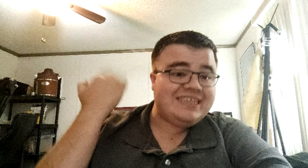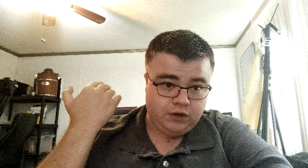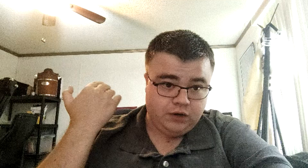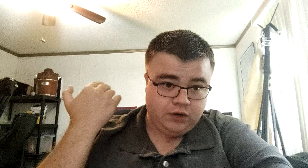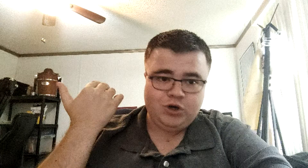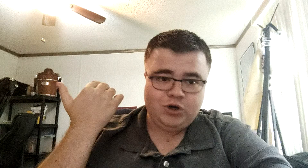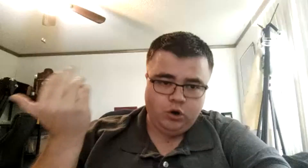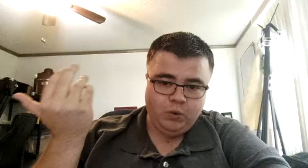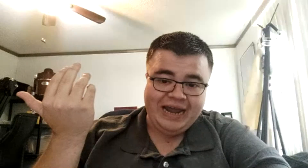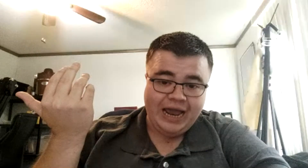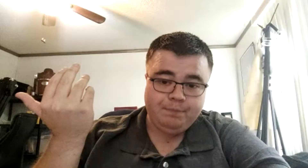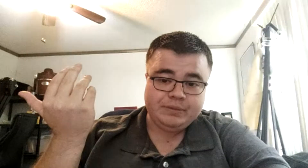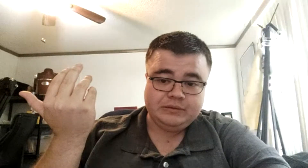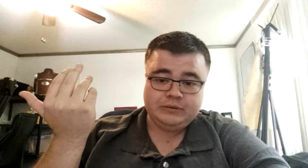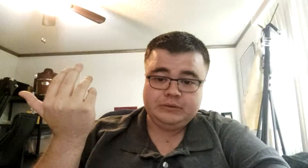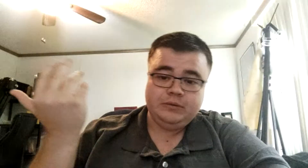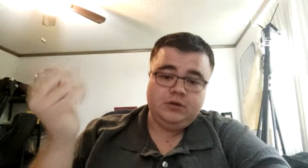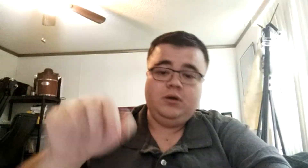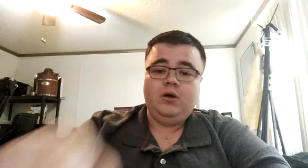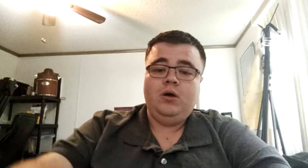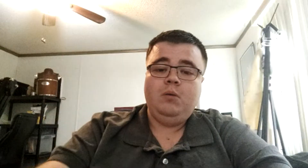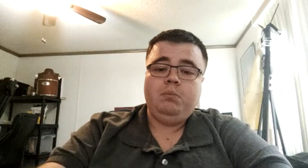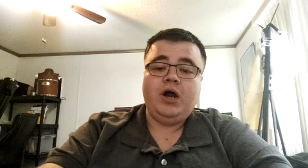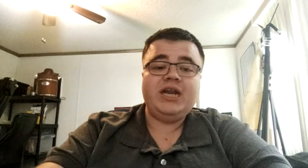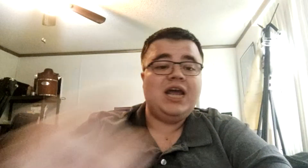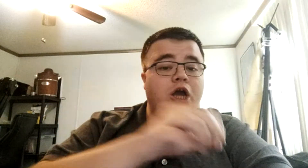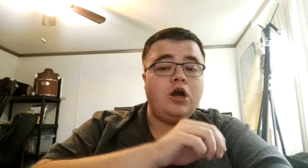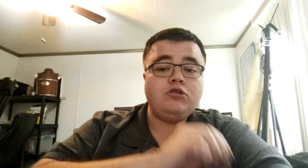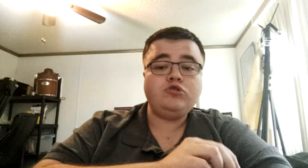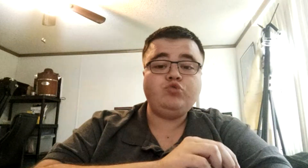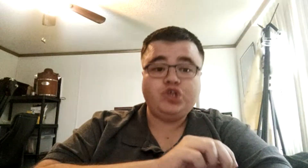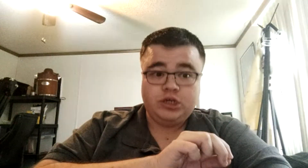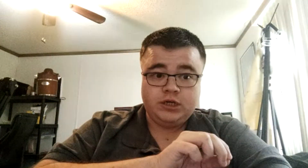again, we don't know what happens. But in conclusion,